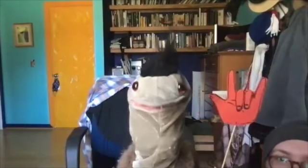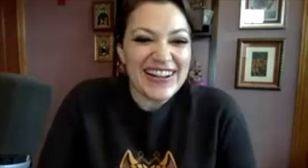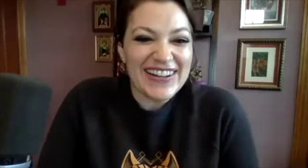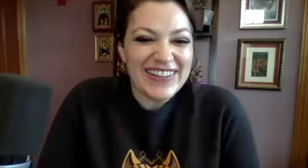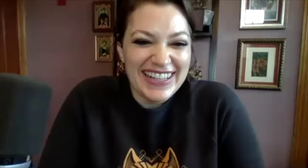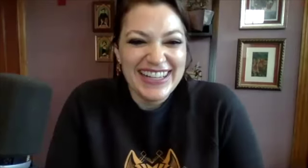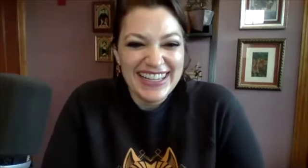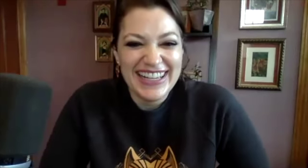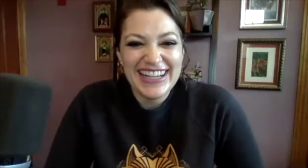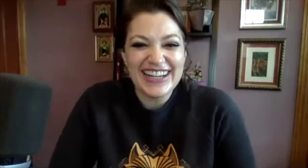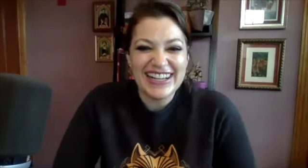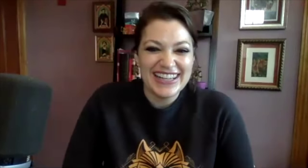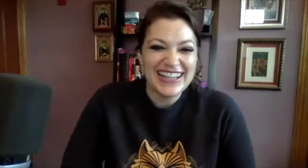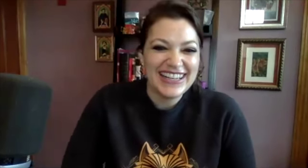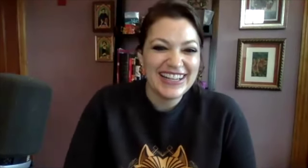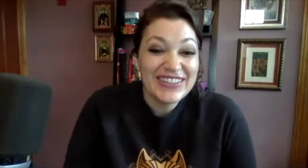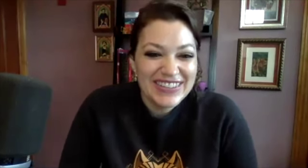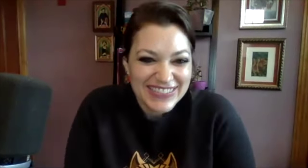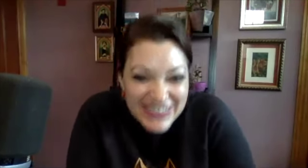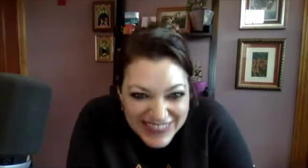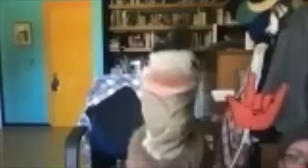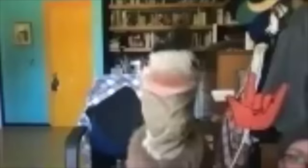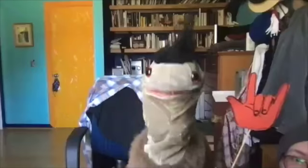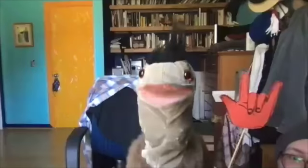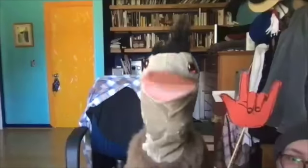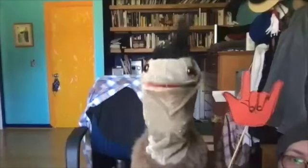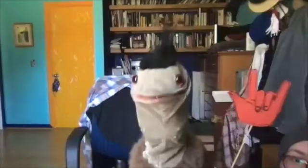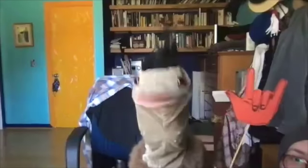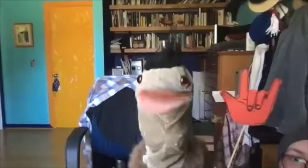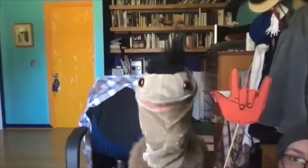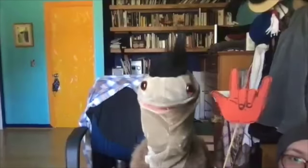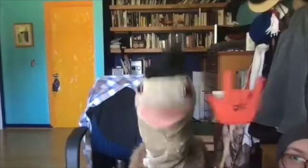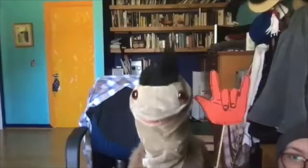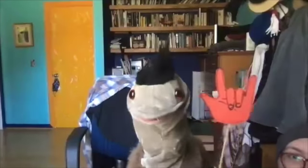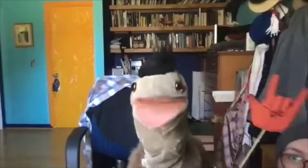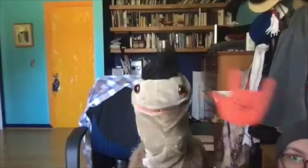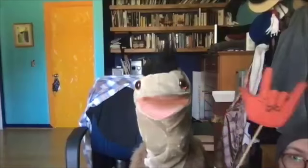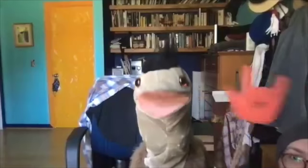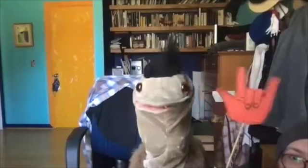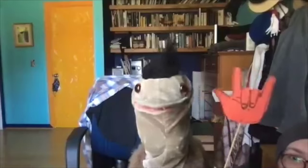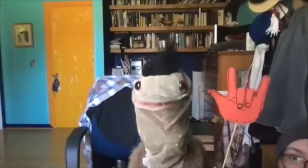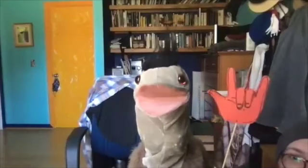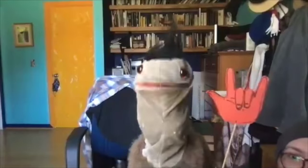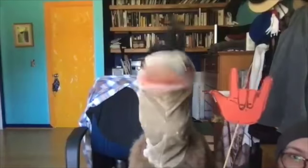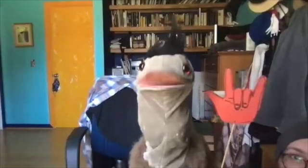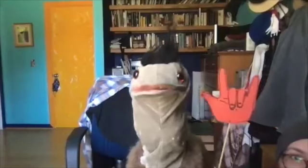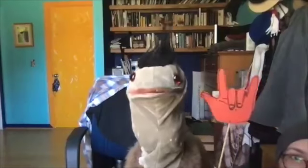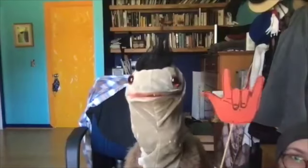see, who else we got here? Who else we got? We've got so many people. All right, Claire, I love you. Ava,